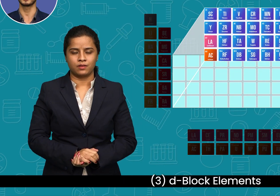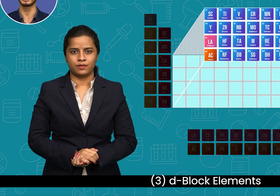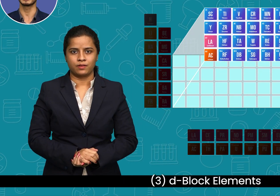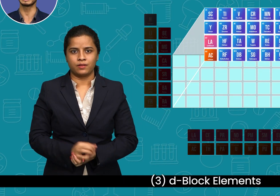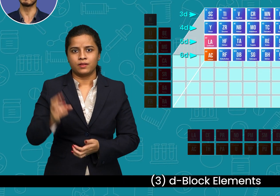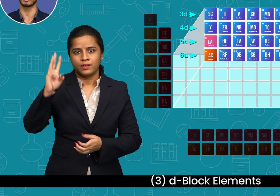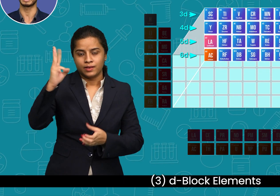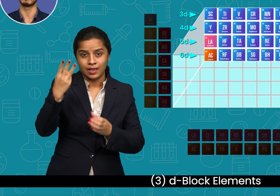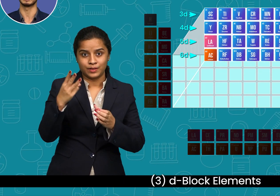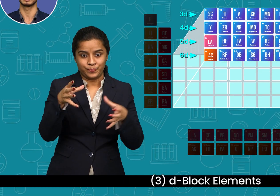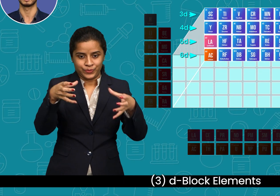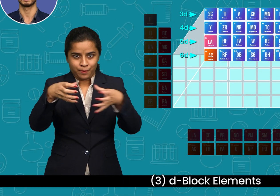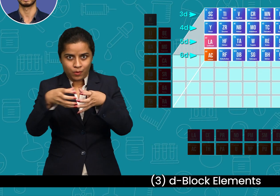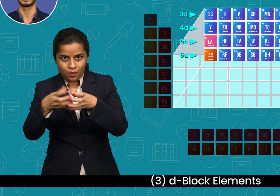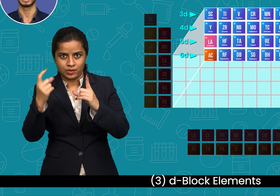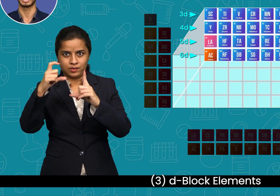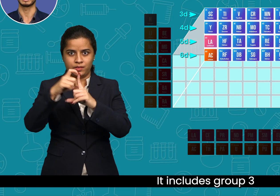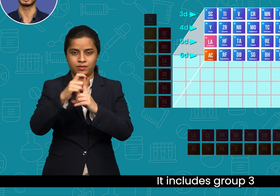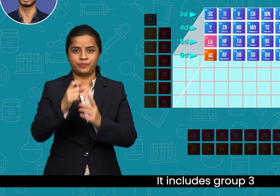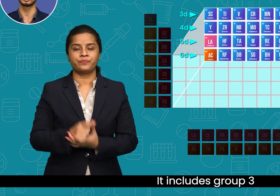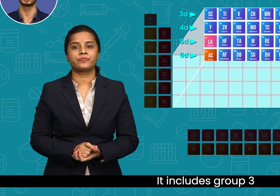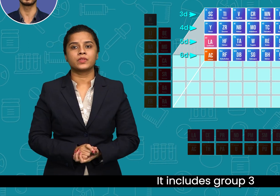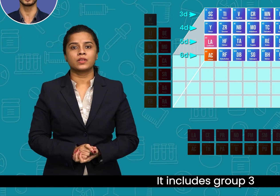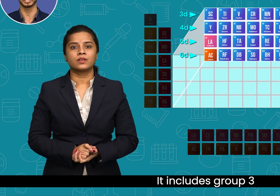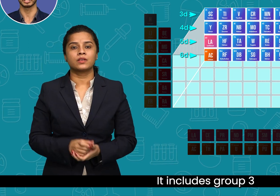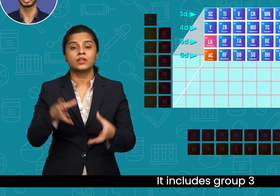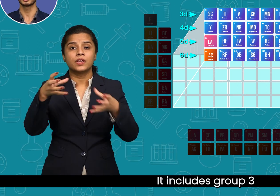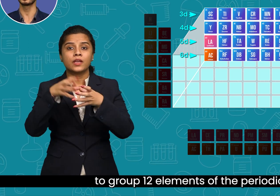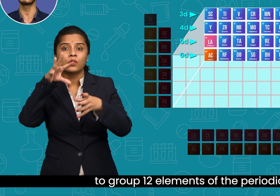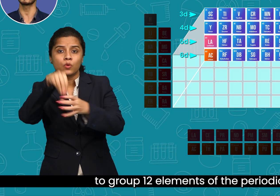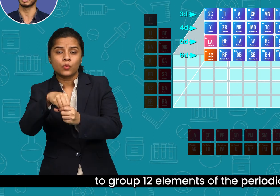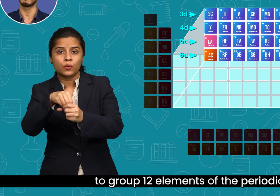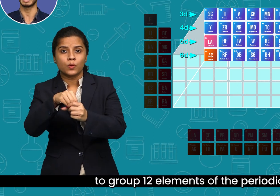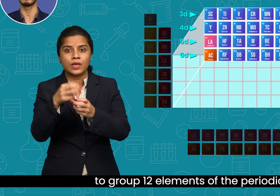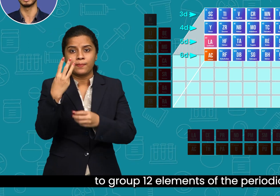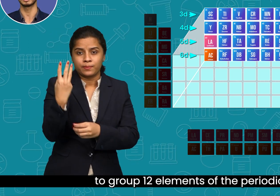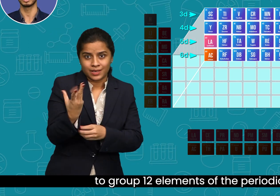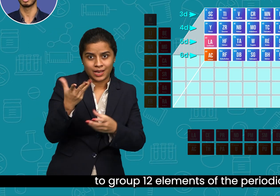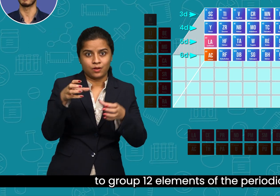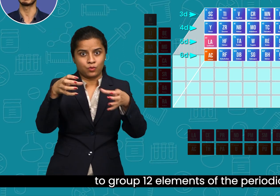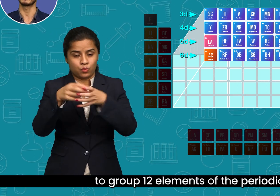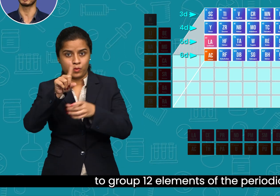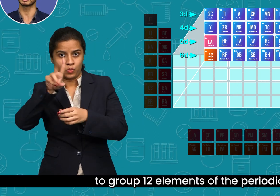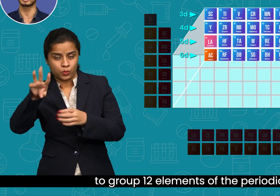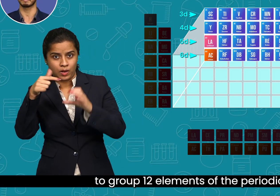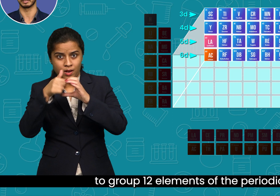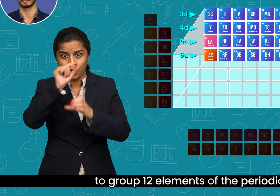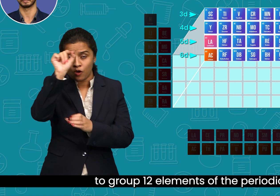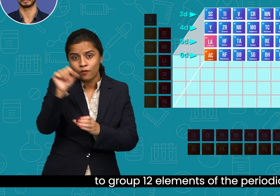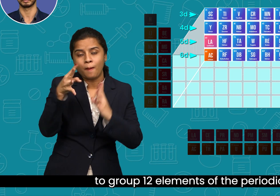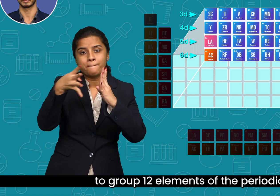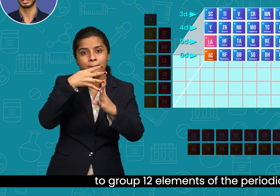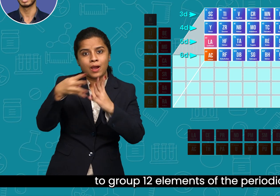Number 3. D block elements. It includes group 3 to group 12 elements of the periodic